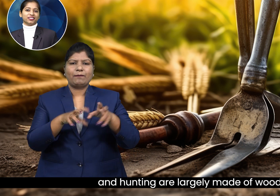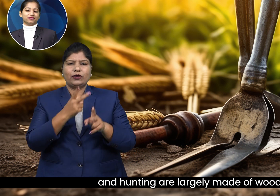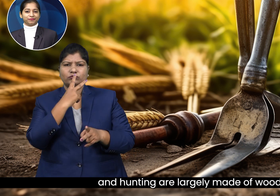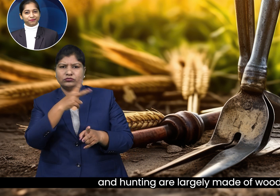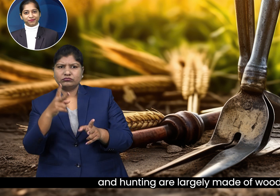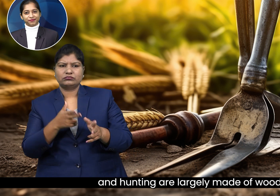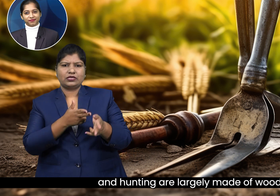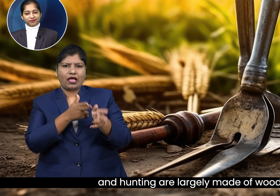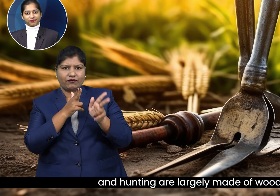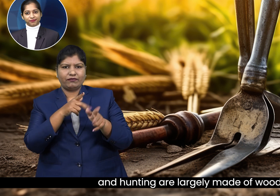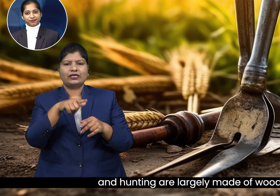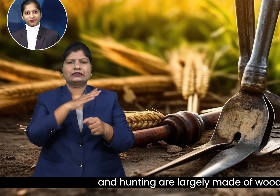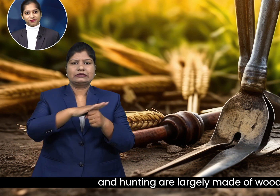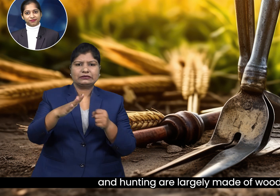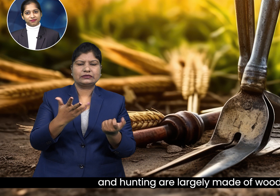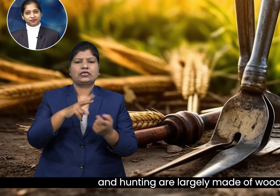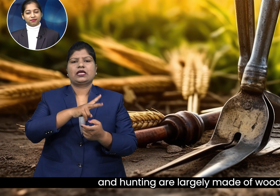wood.